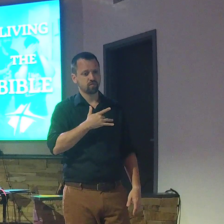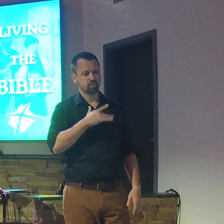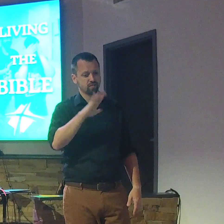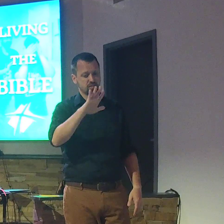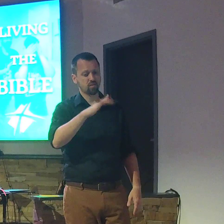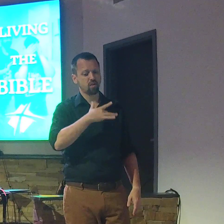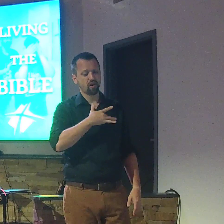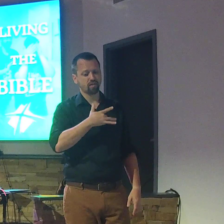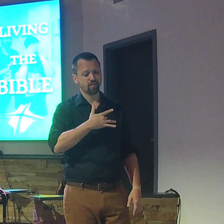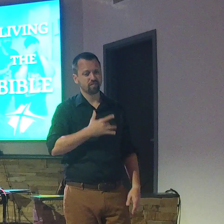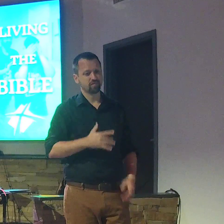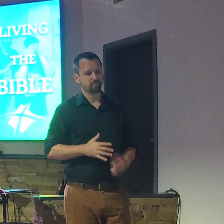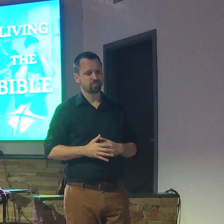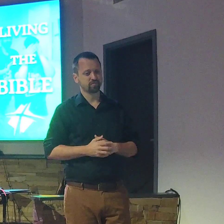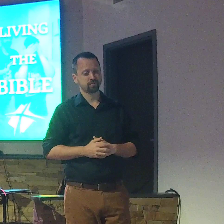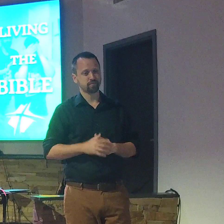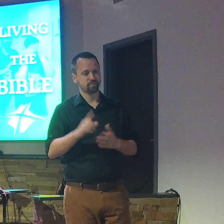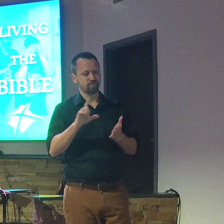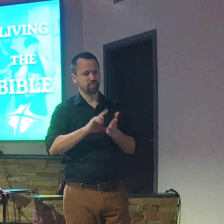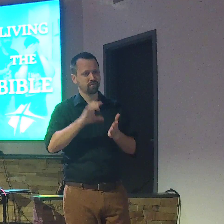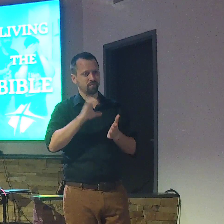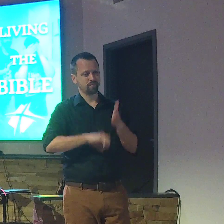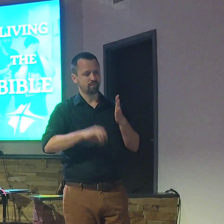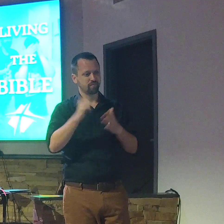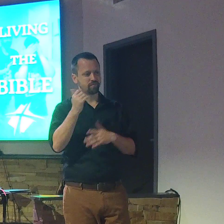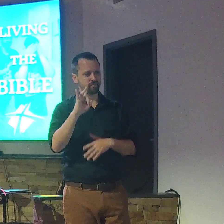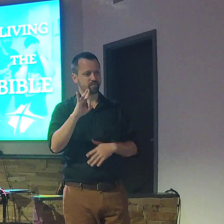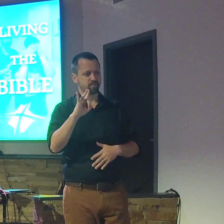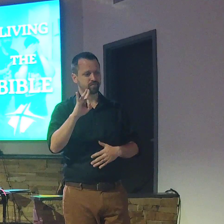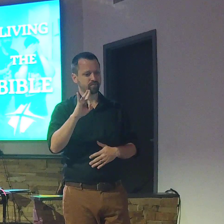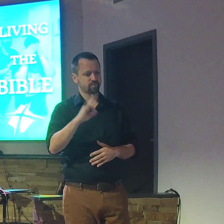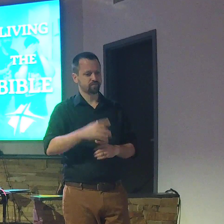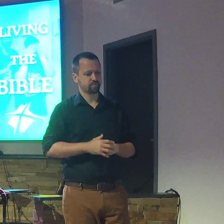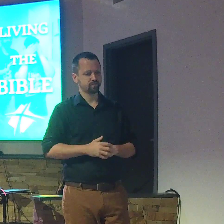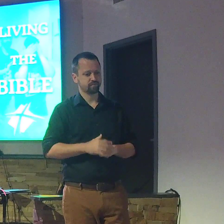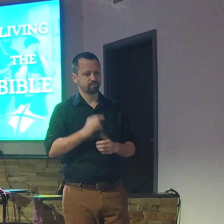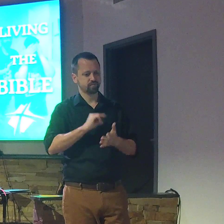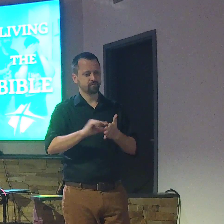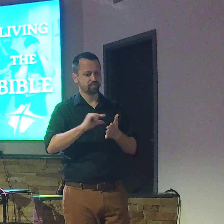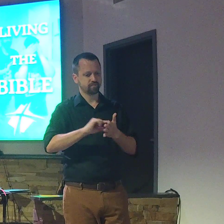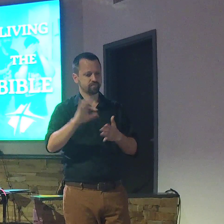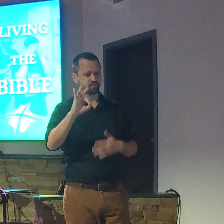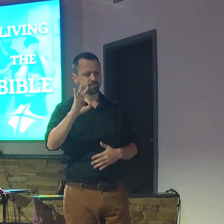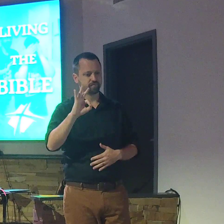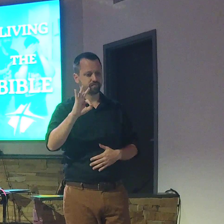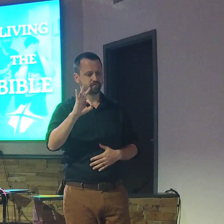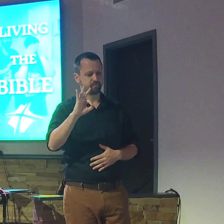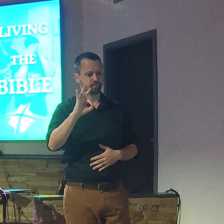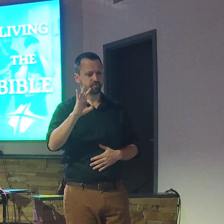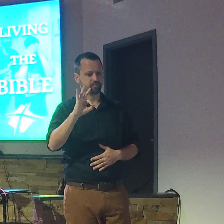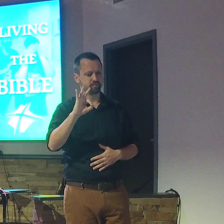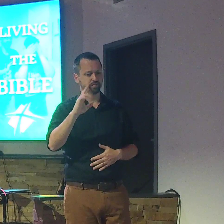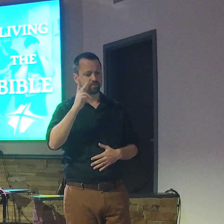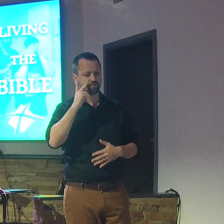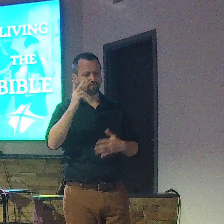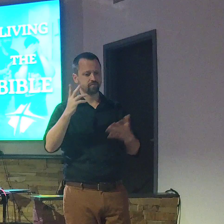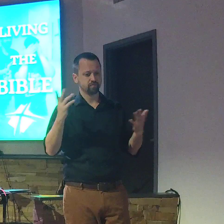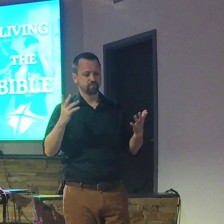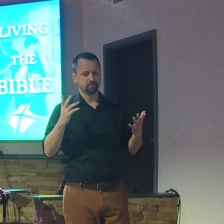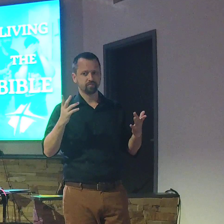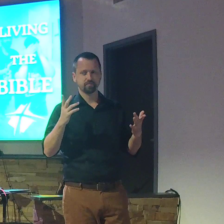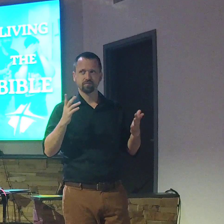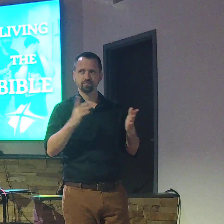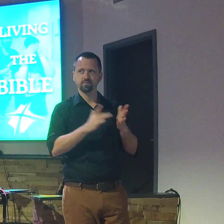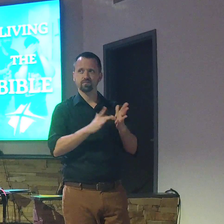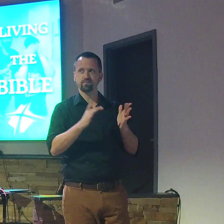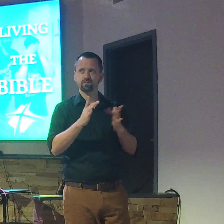heart. In Luke chapter 18, starting with verse 9, we see a picture of this. It says,